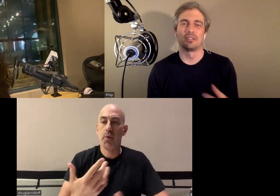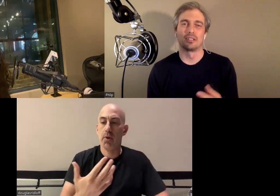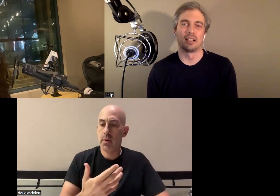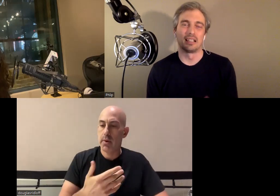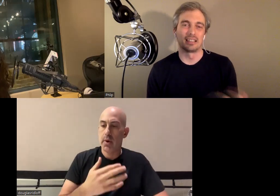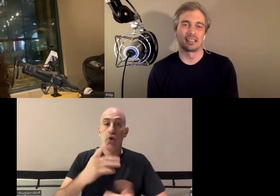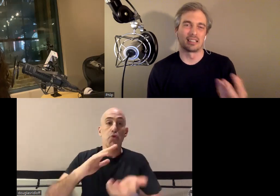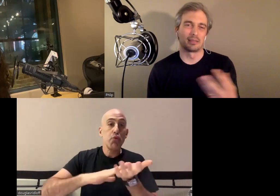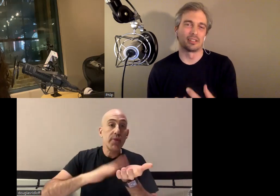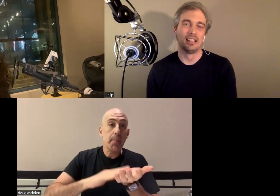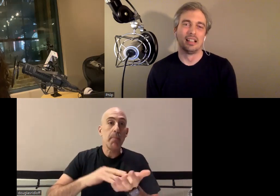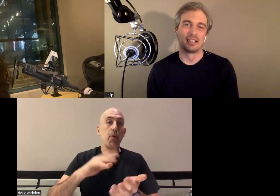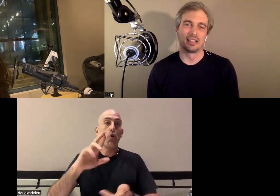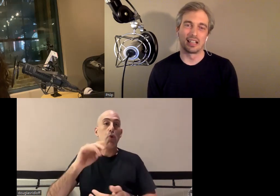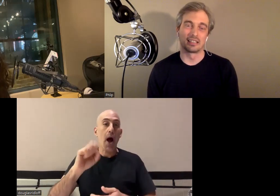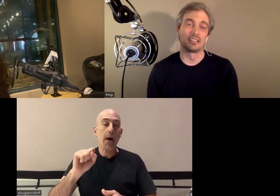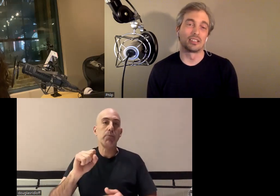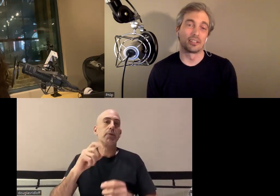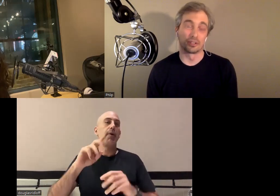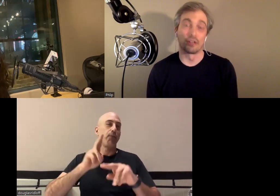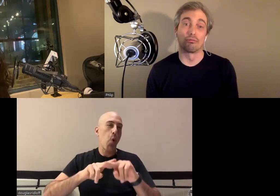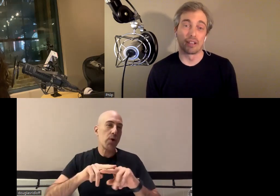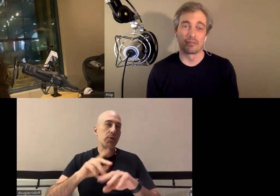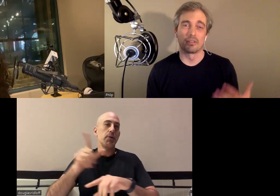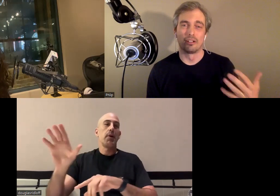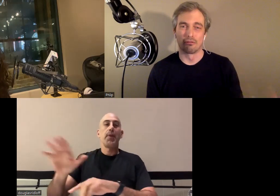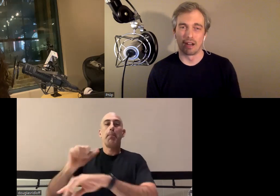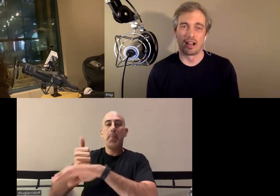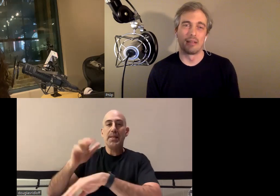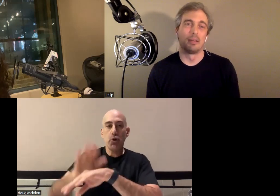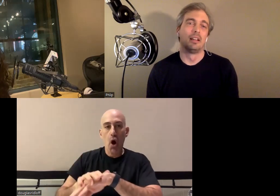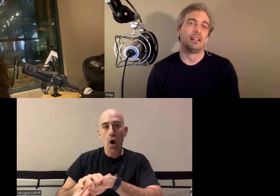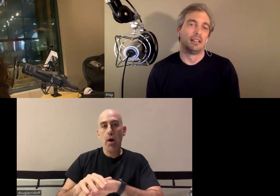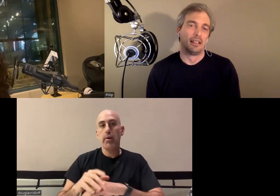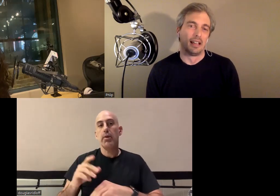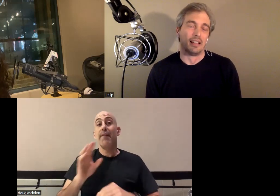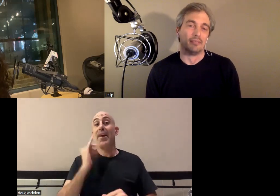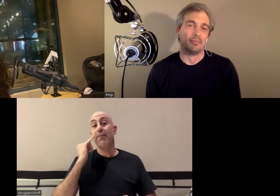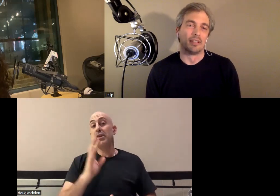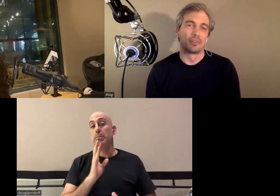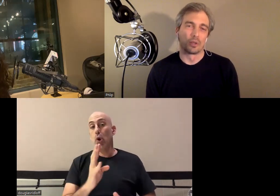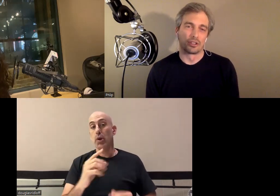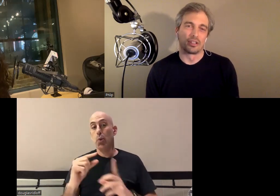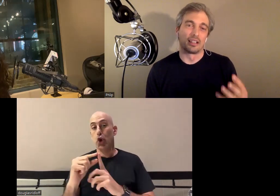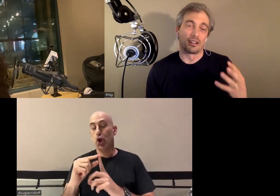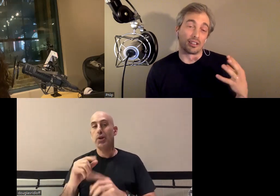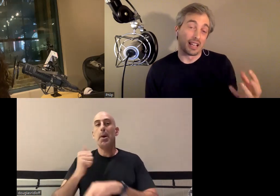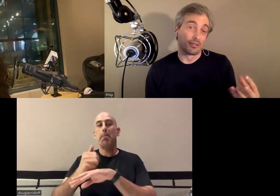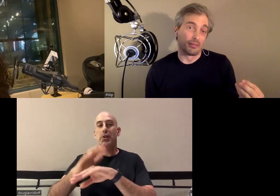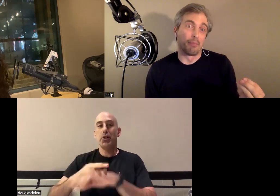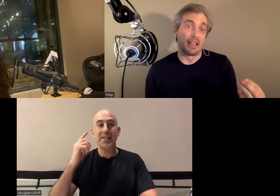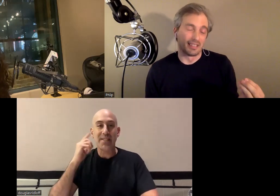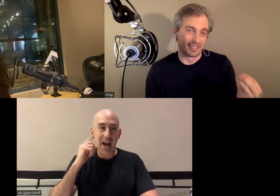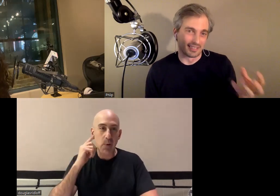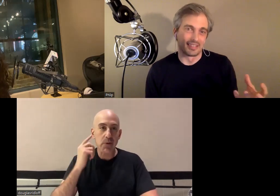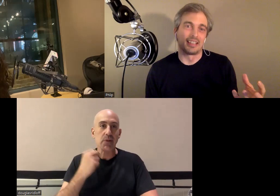and some of those you could apply as examples to ASL. Let's say there's rhythm, rhyme. Of course, they